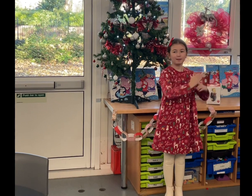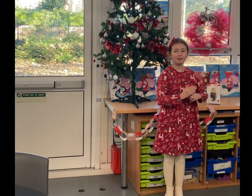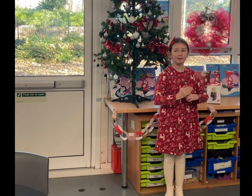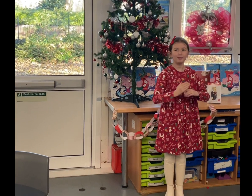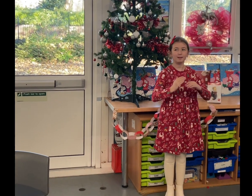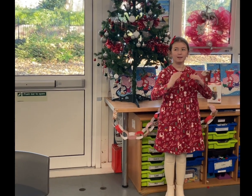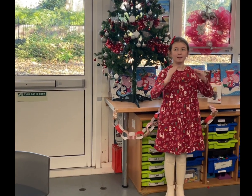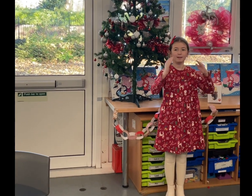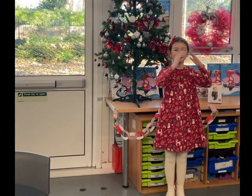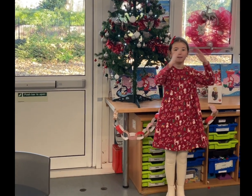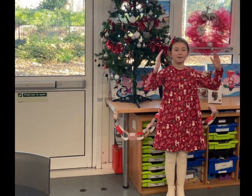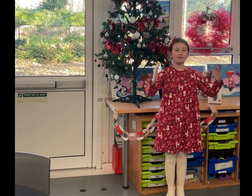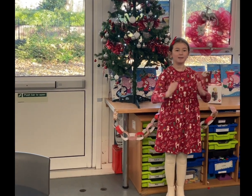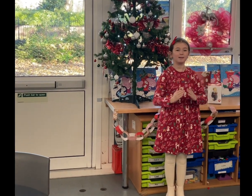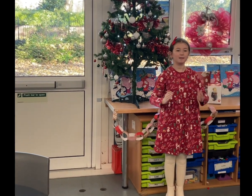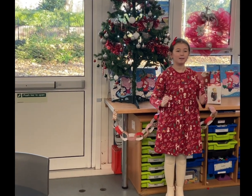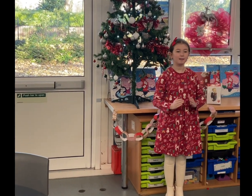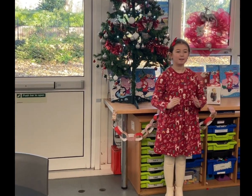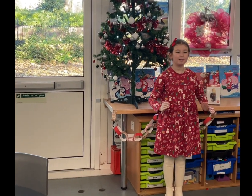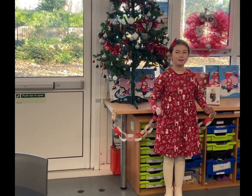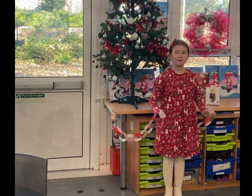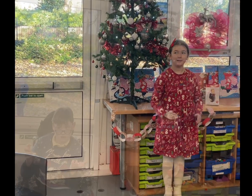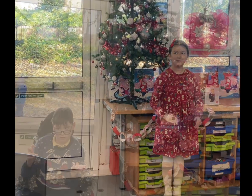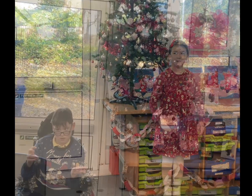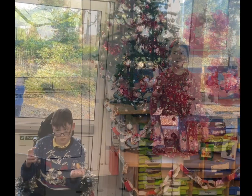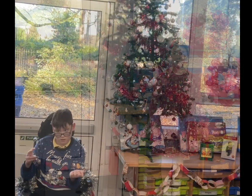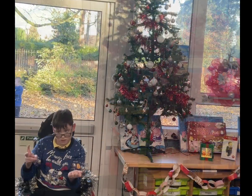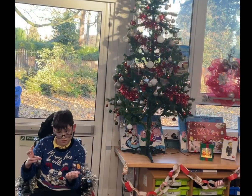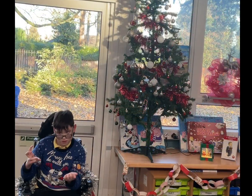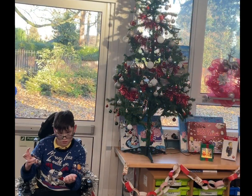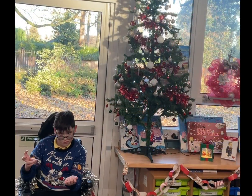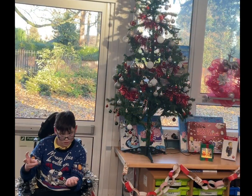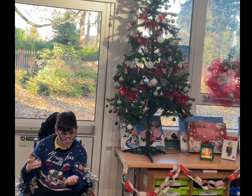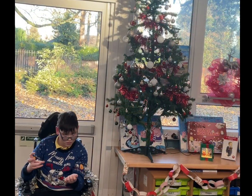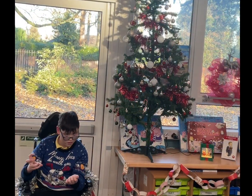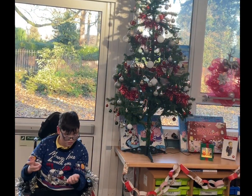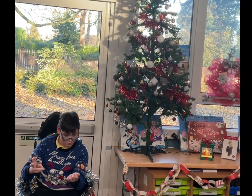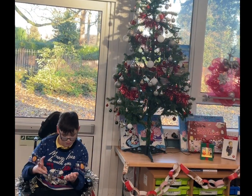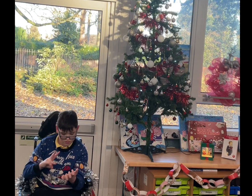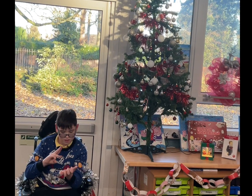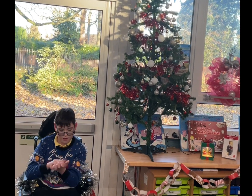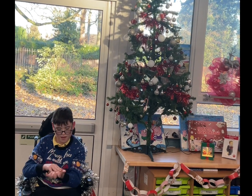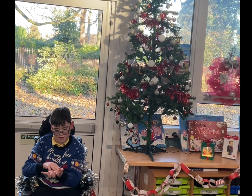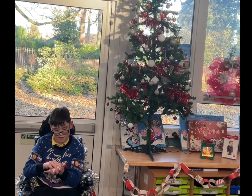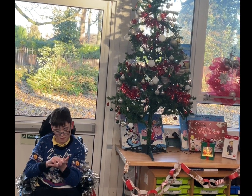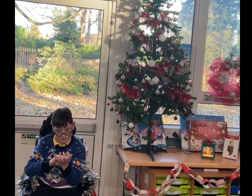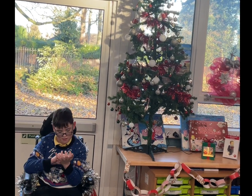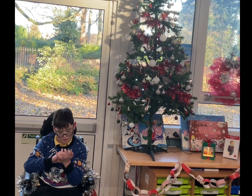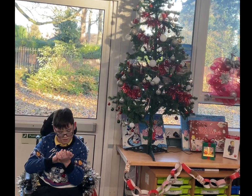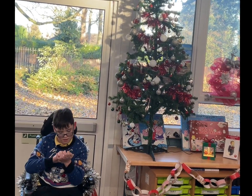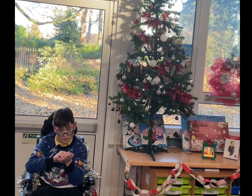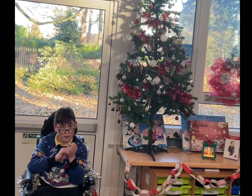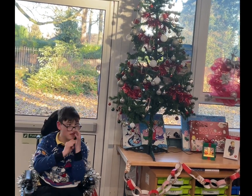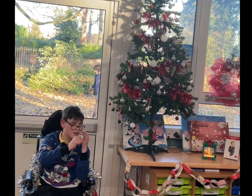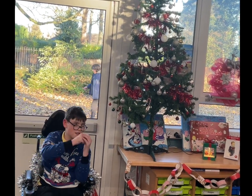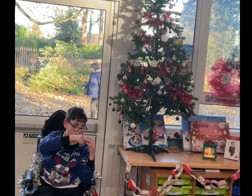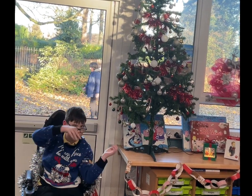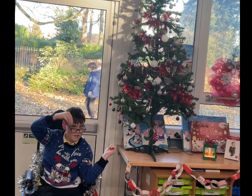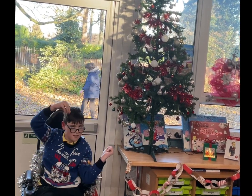toys beneath the tree so tall. M is for the mistletoe where everyone is